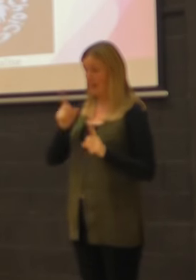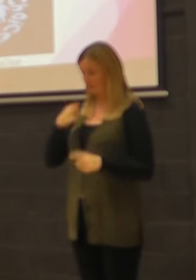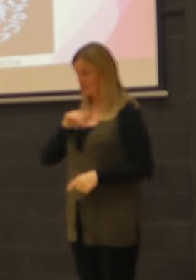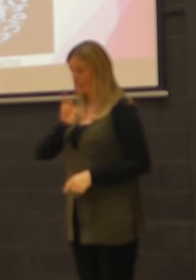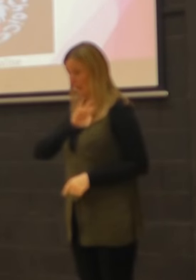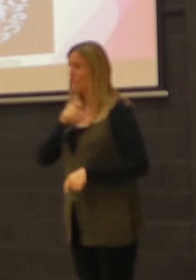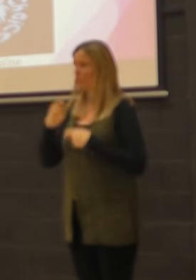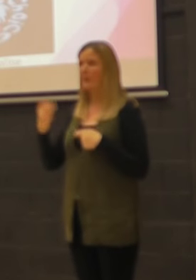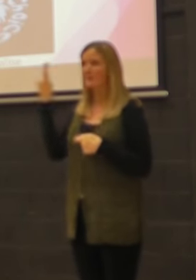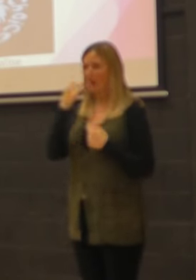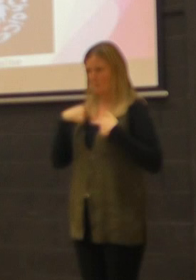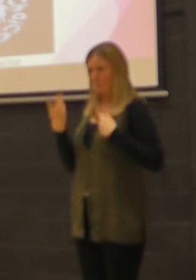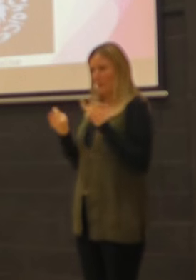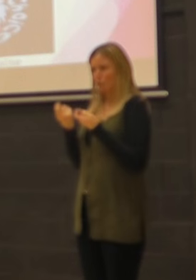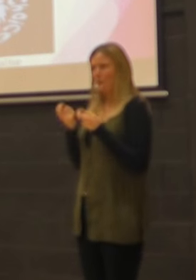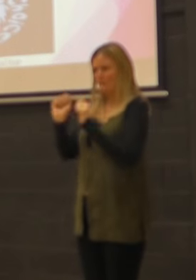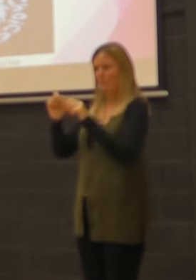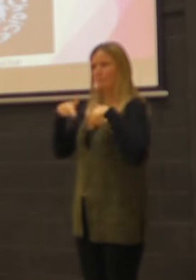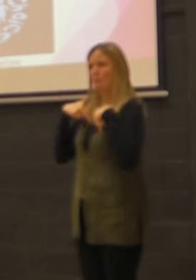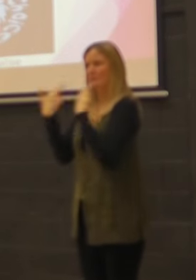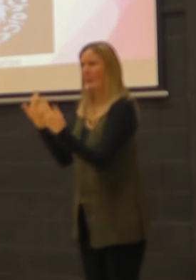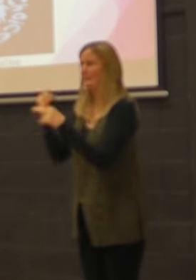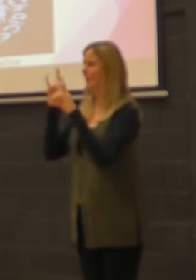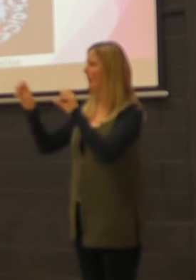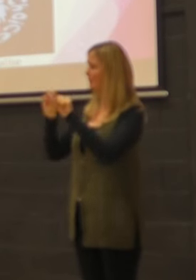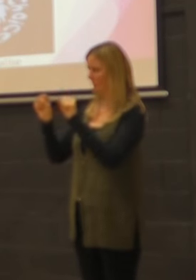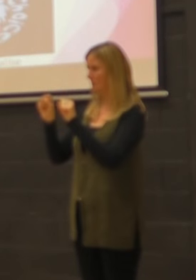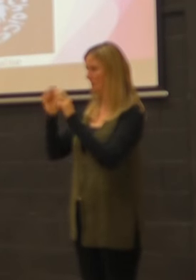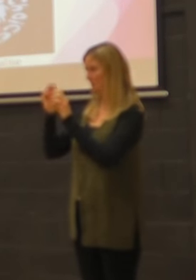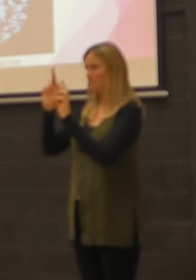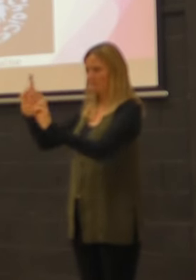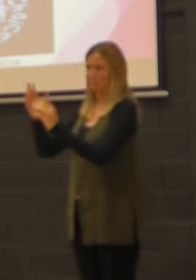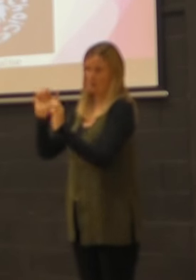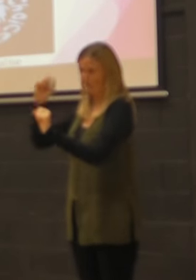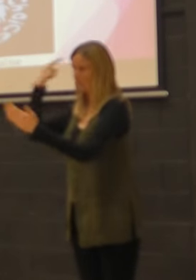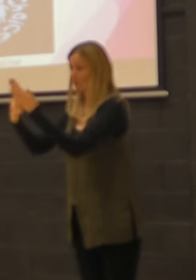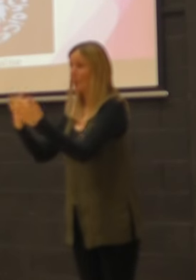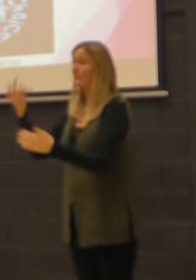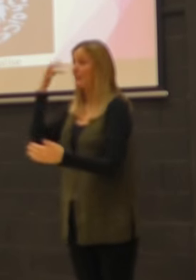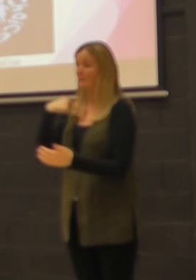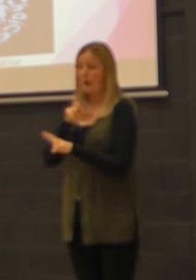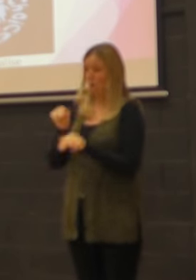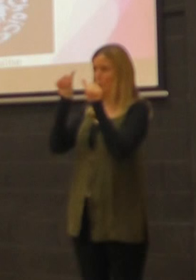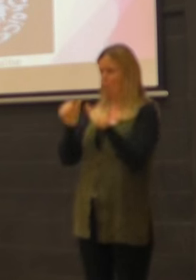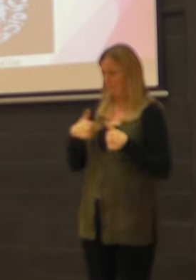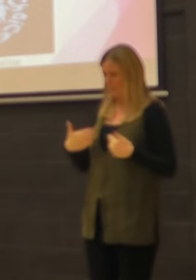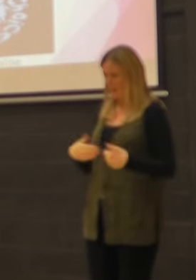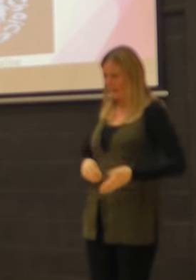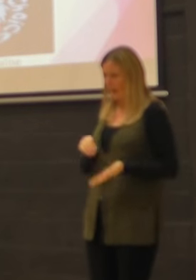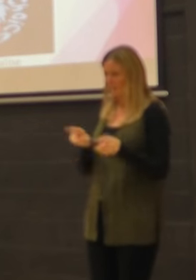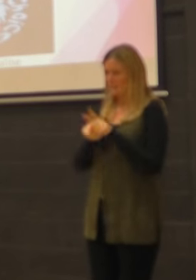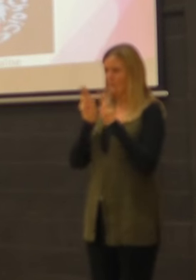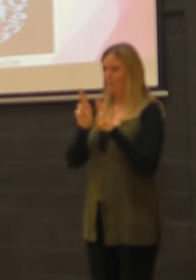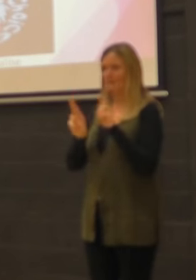they will be treated with respect in the health service. If they don't agree with that, and they think that they will choose